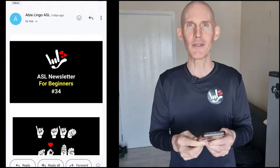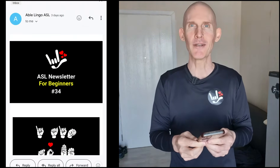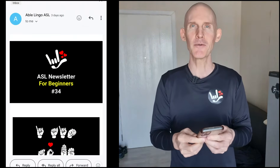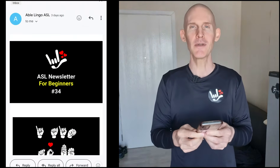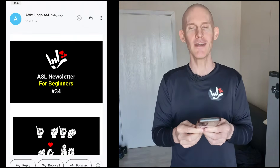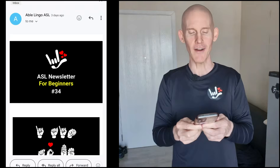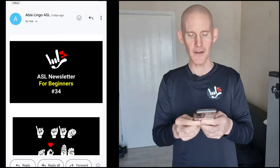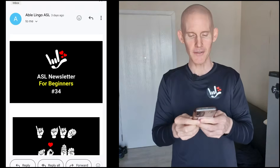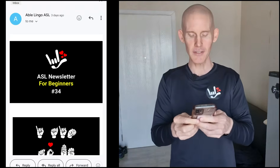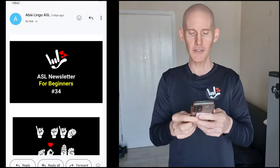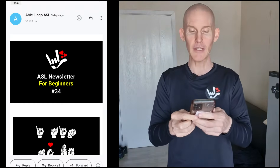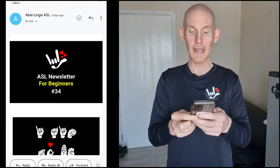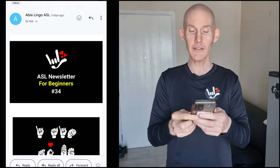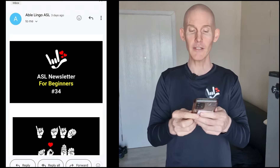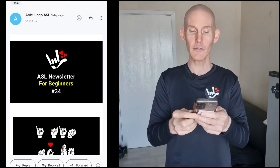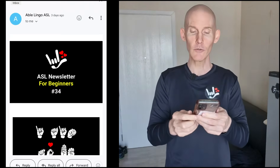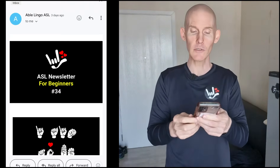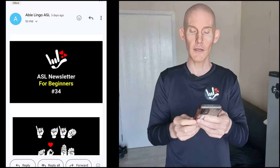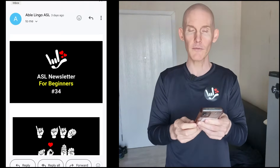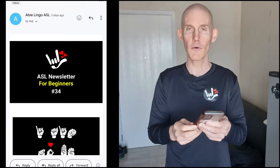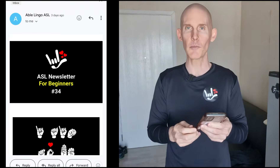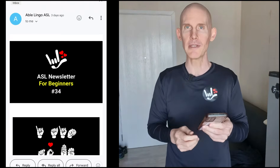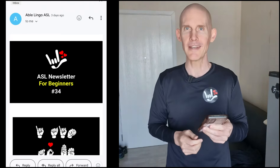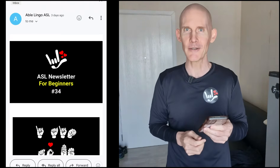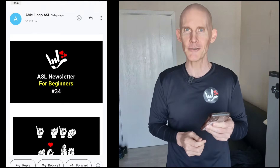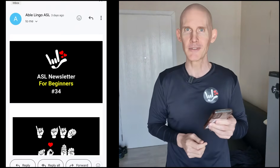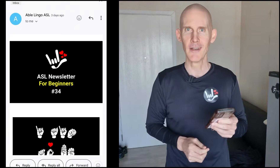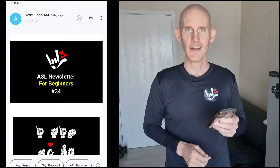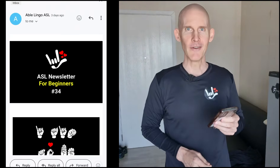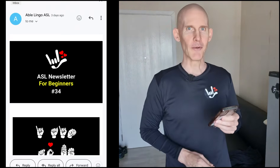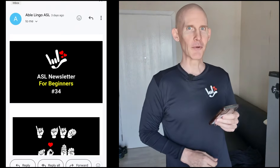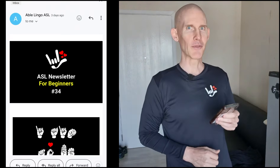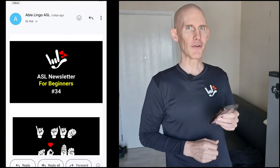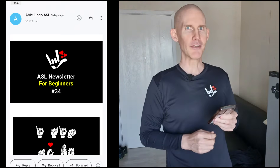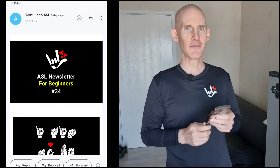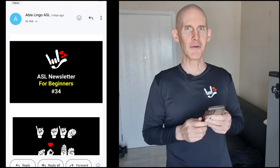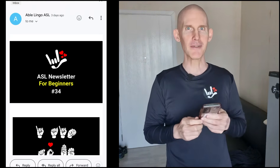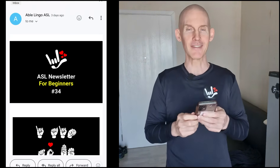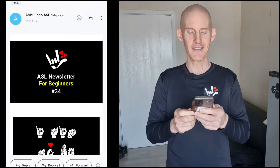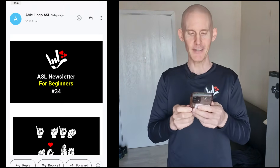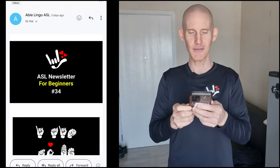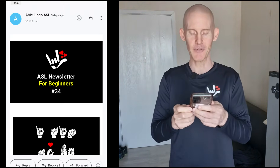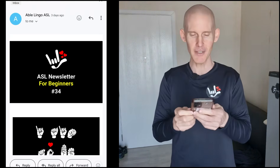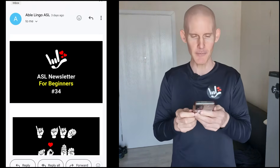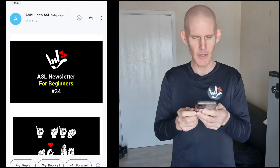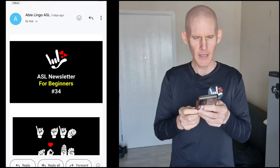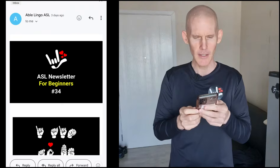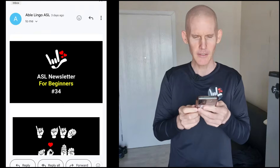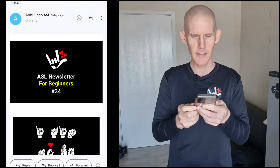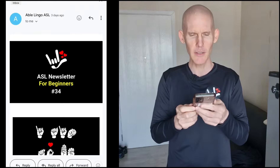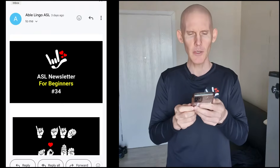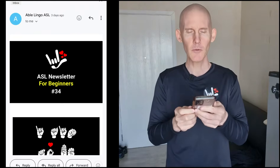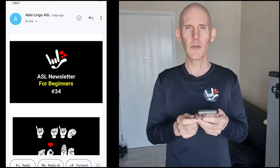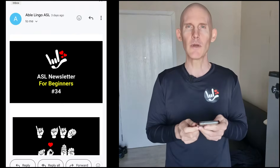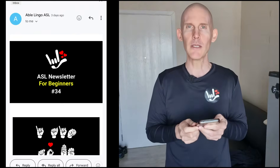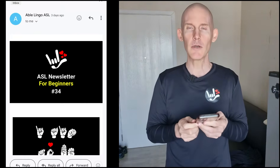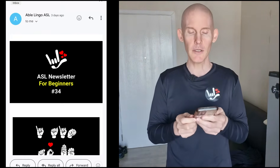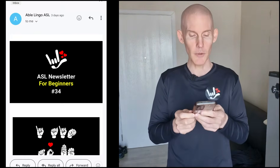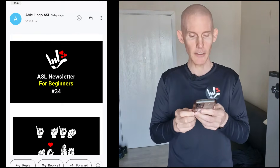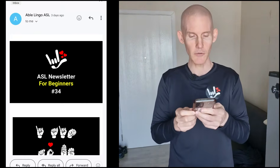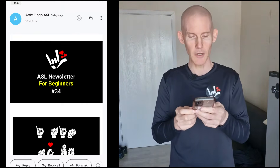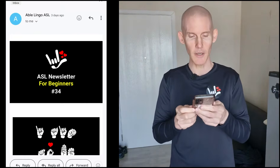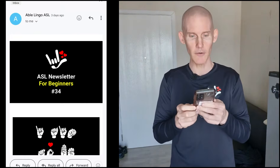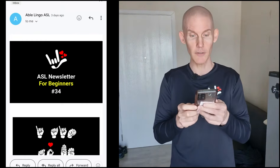Okay, so here we are. This is ASL Newsletter for Beginners, number 34. That's right. And this is email. We're in my